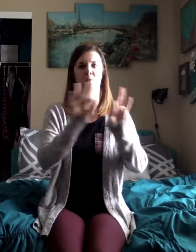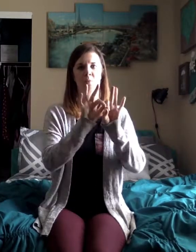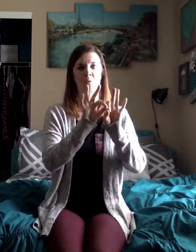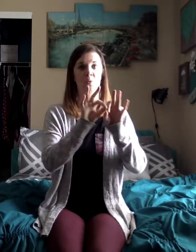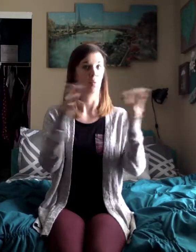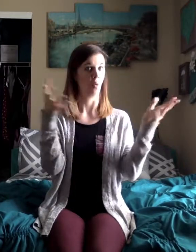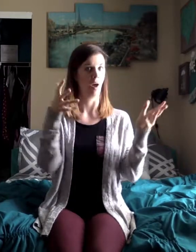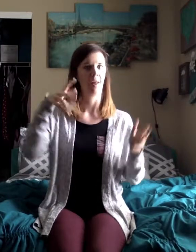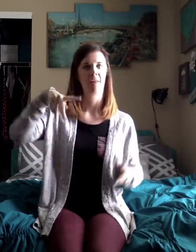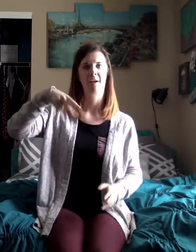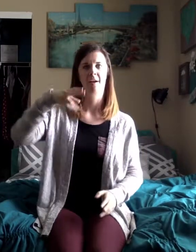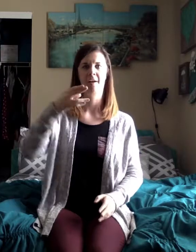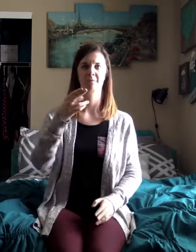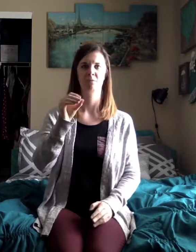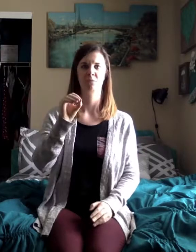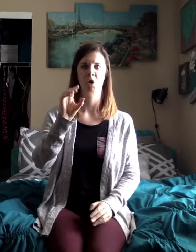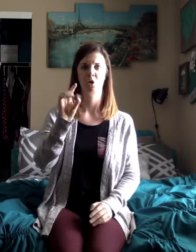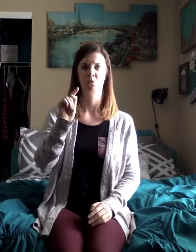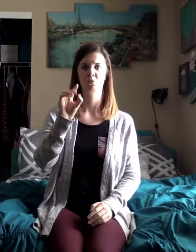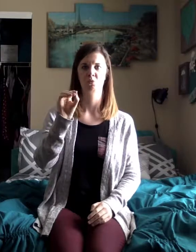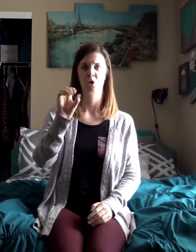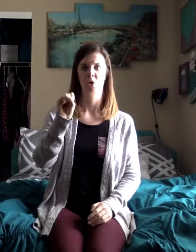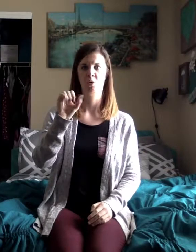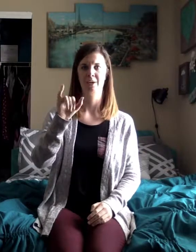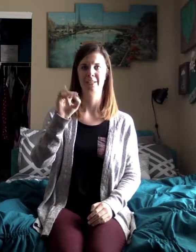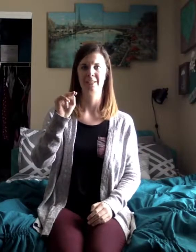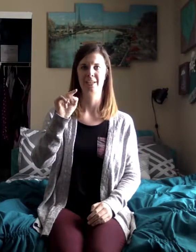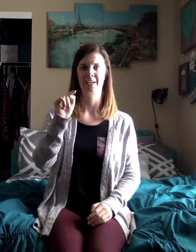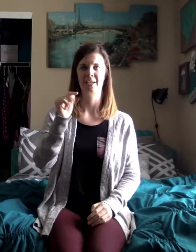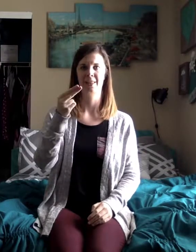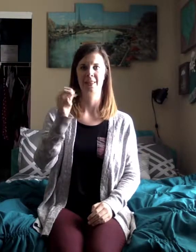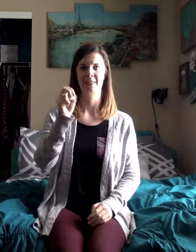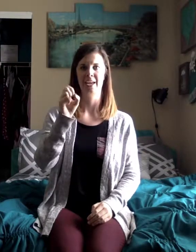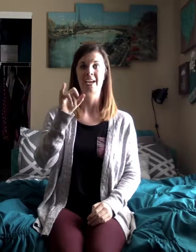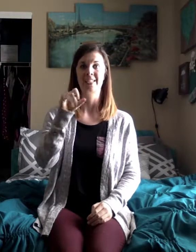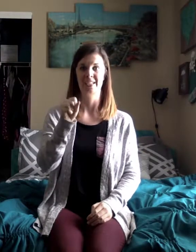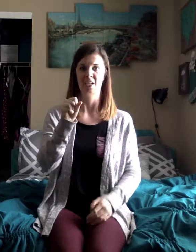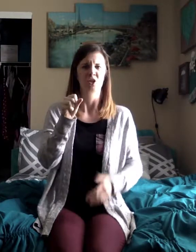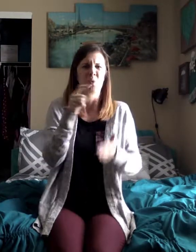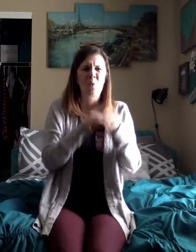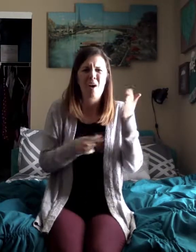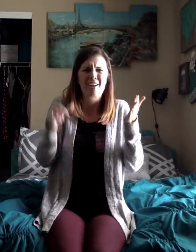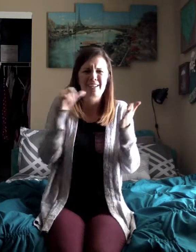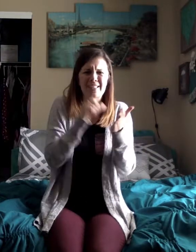So when we think about what happens, what is the process of photosynthesis? We need to think about what happens and where it